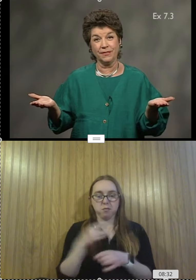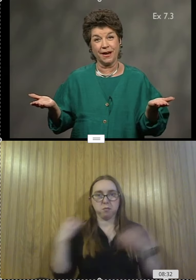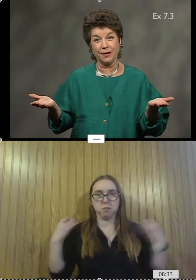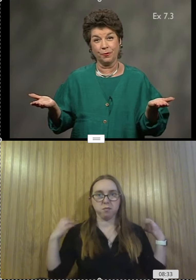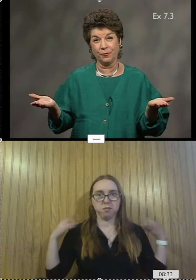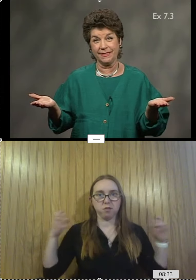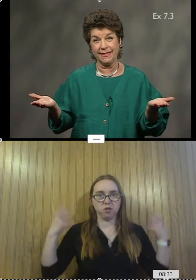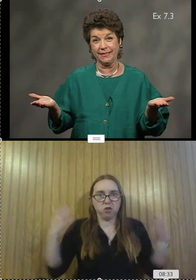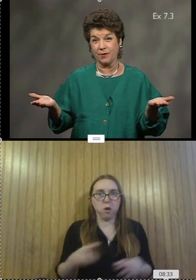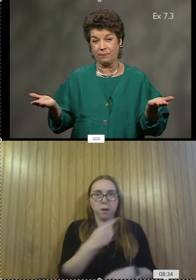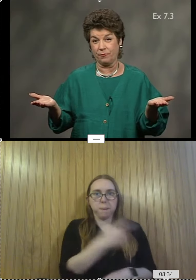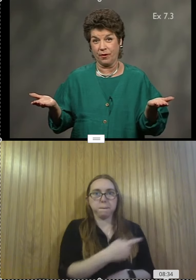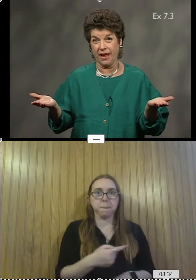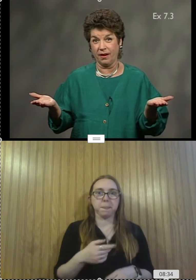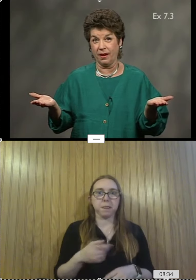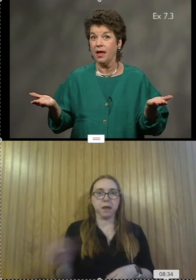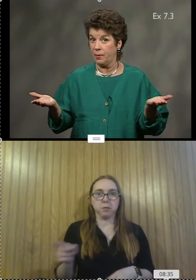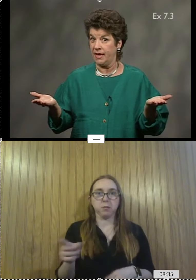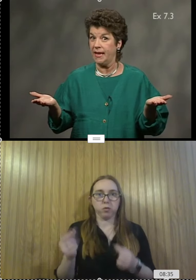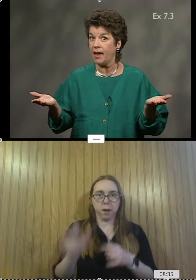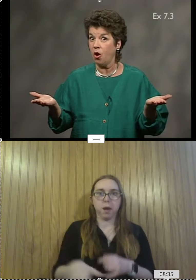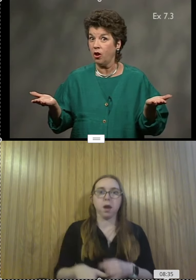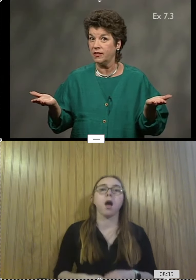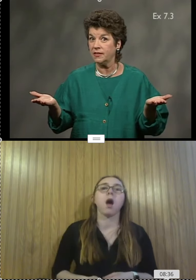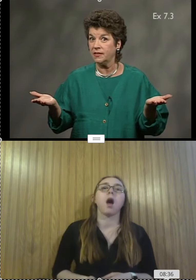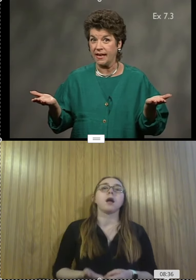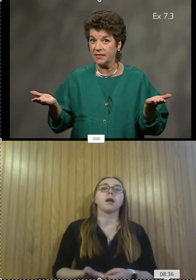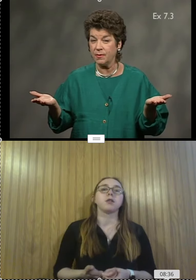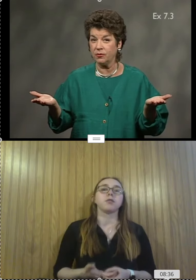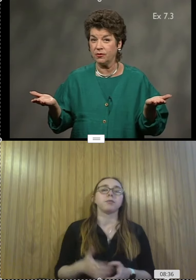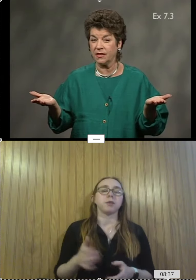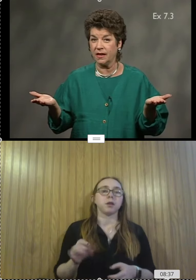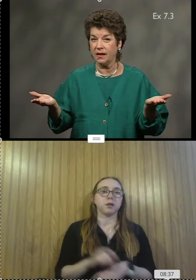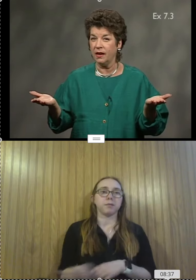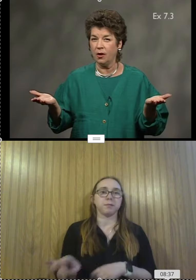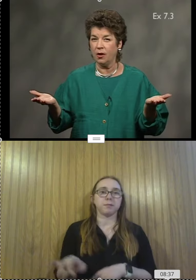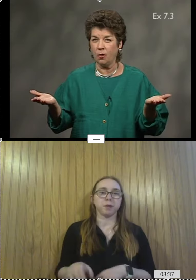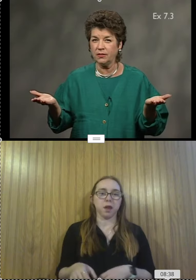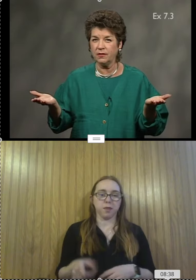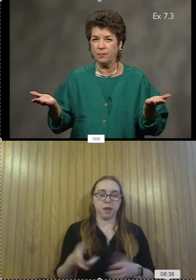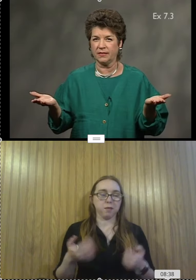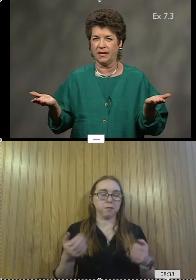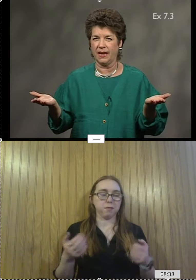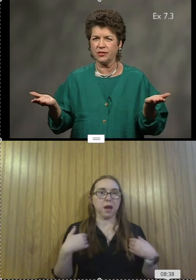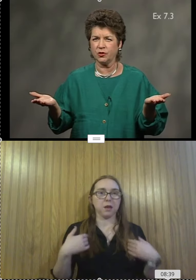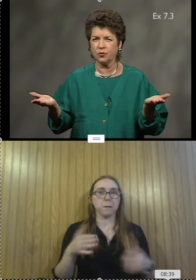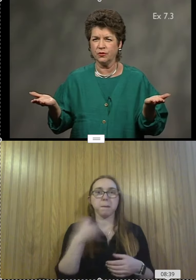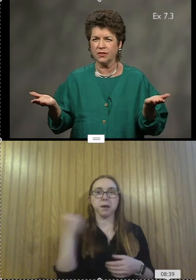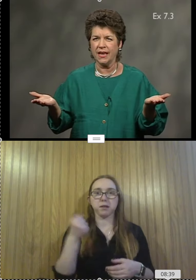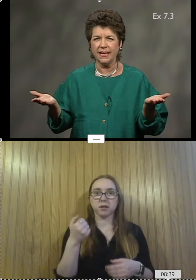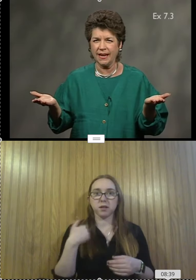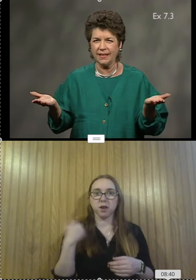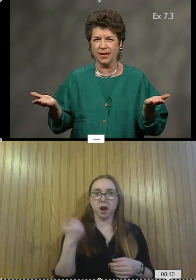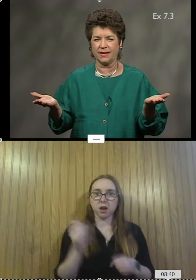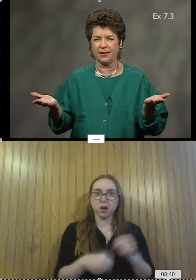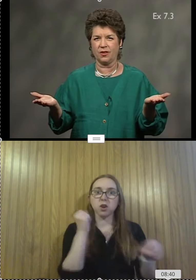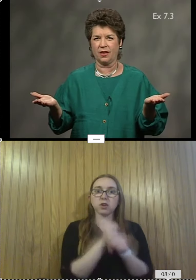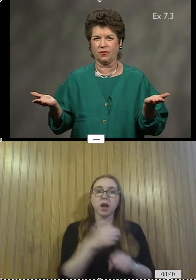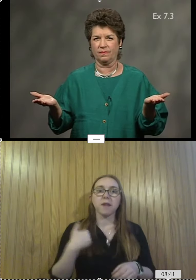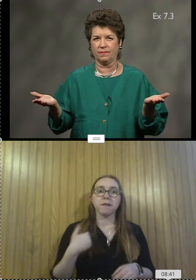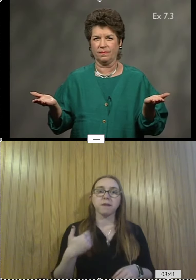very tiny world indeed, Stratford-on-Avon, but he had all of it as the mayor's son, going to the best Latin schools, getting the